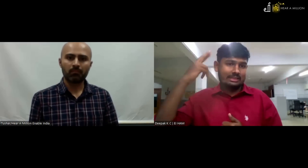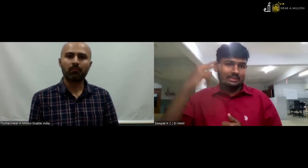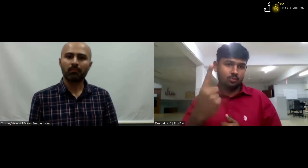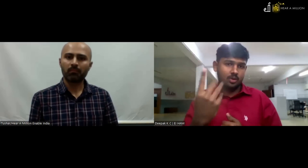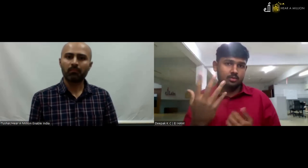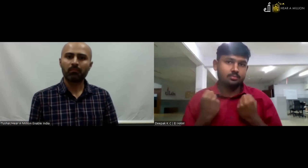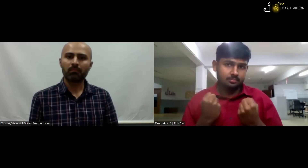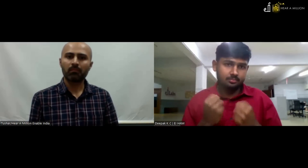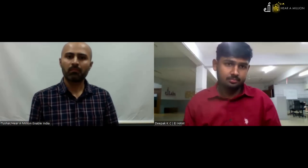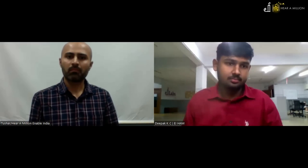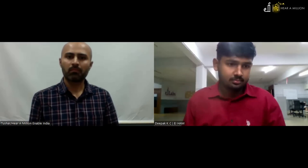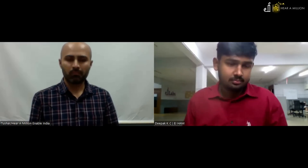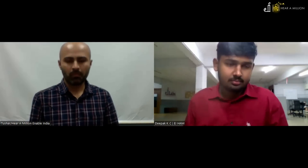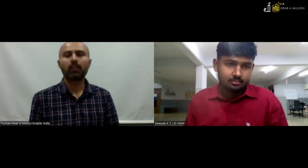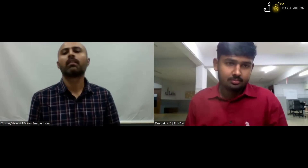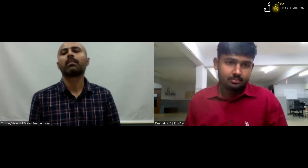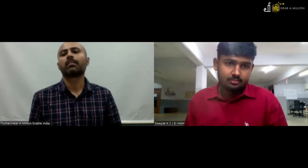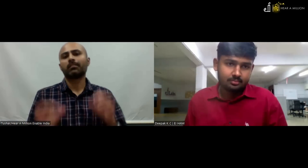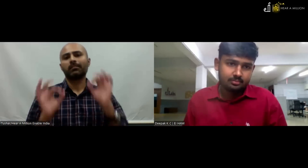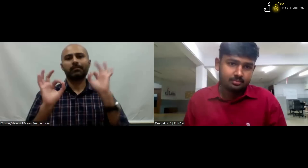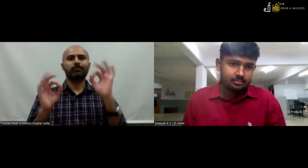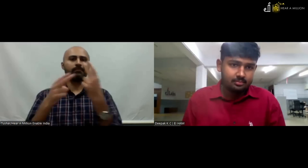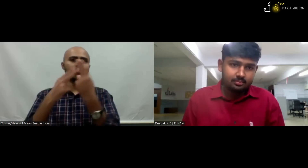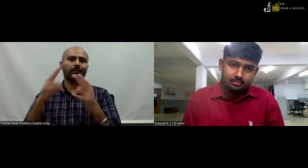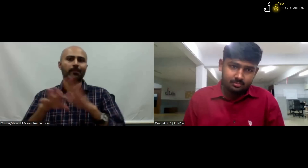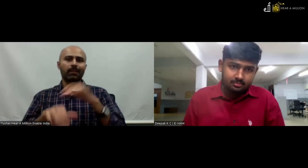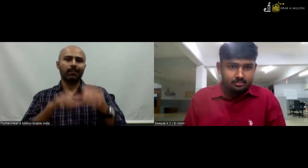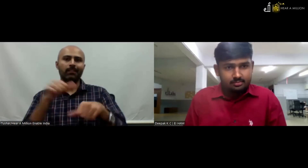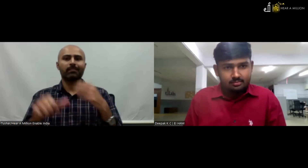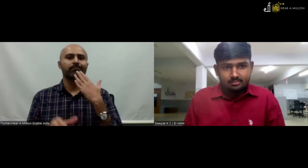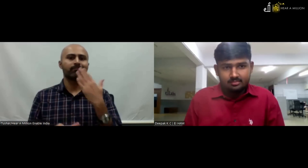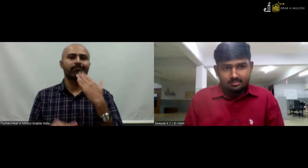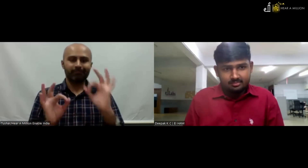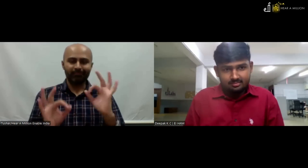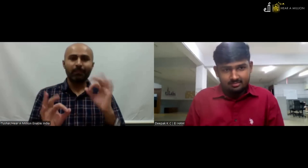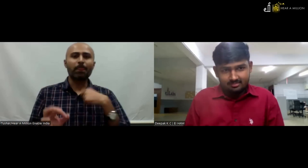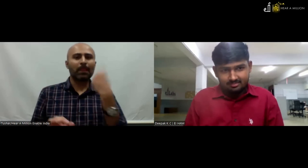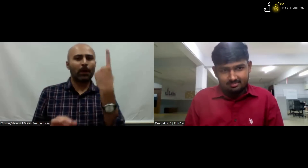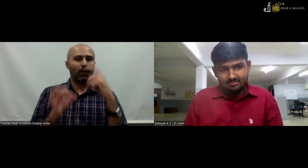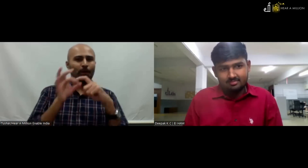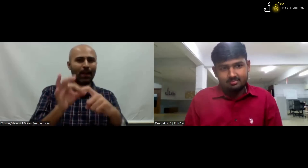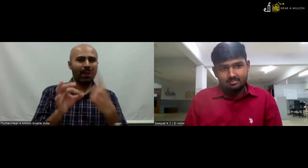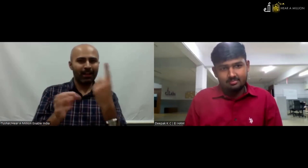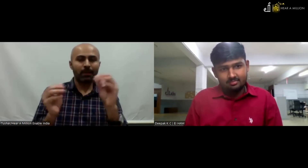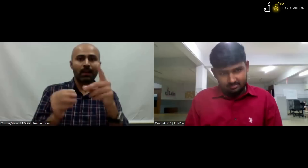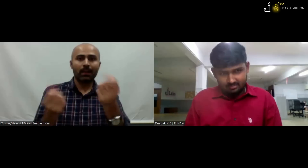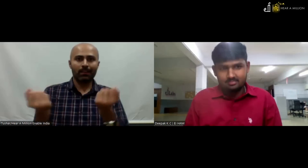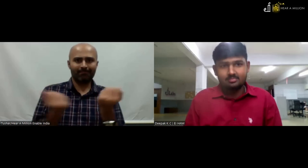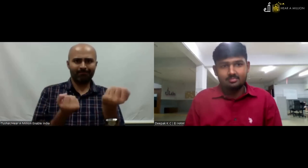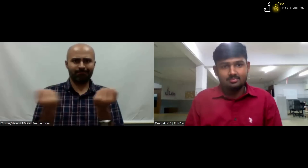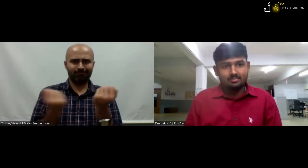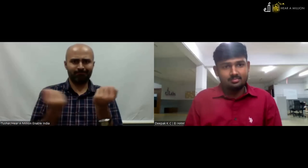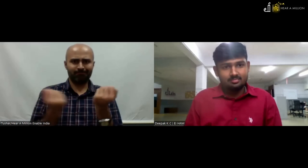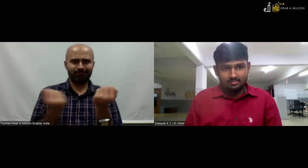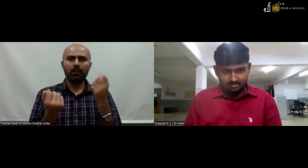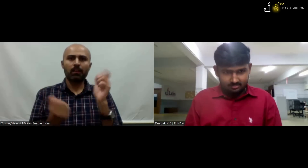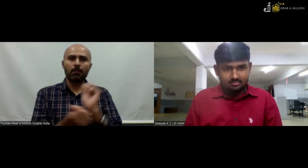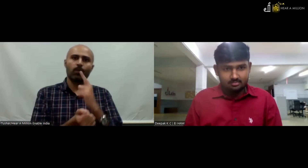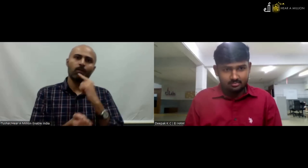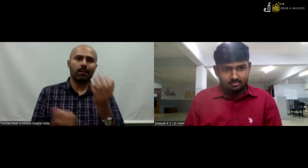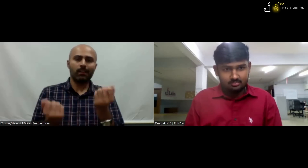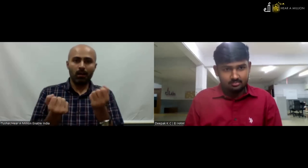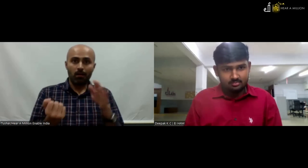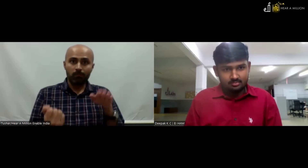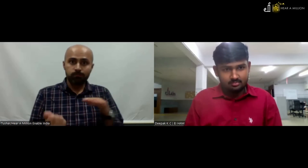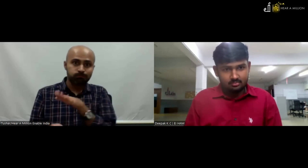So with this, you can make it work, but the reason you have to understand. Okay, thanks, Deepa,